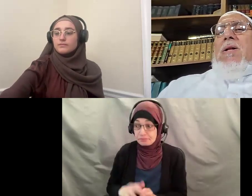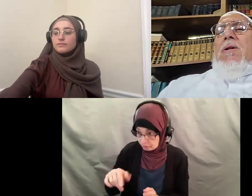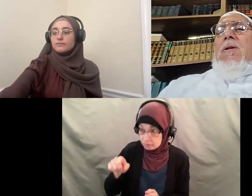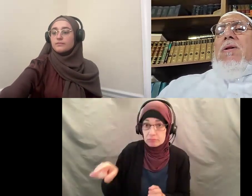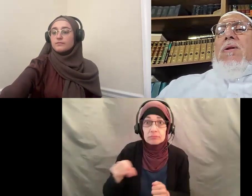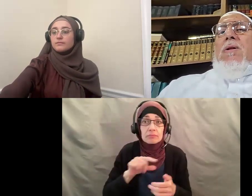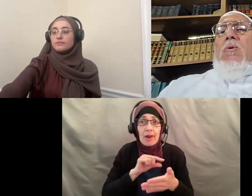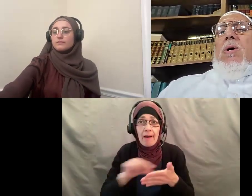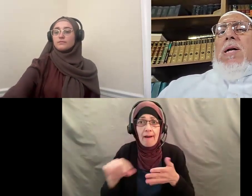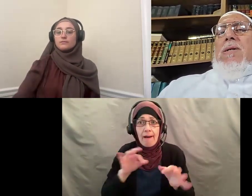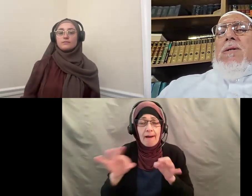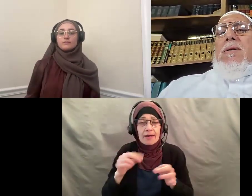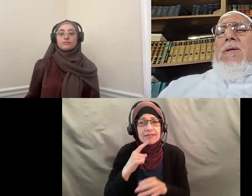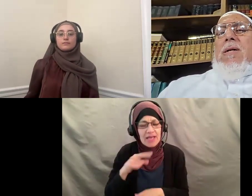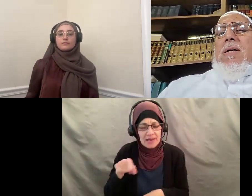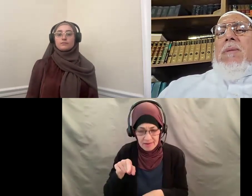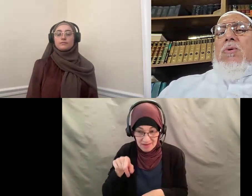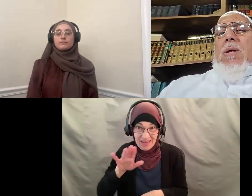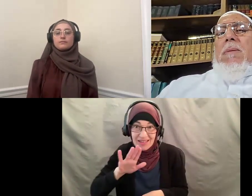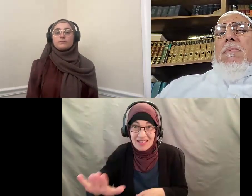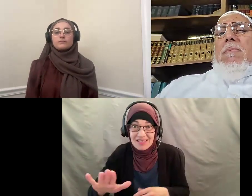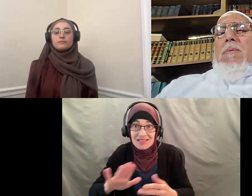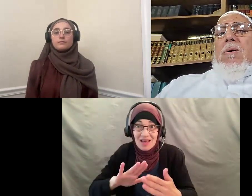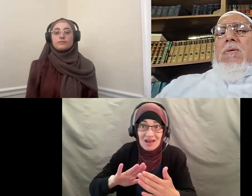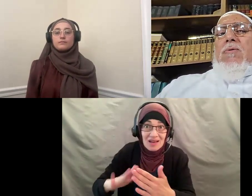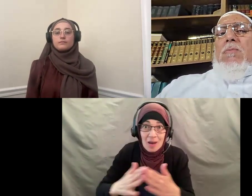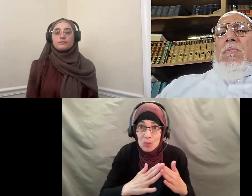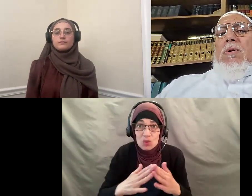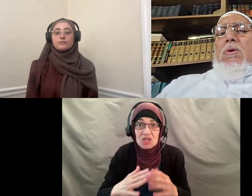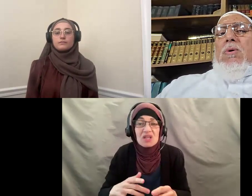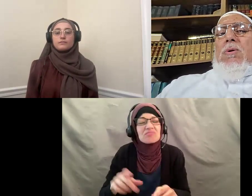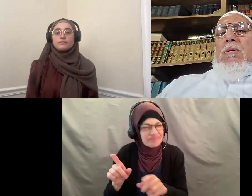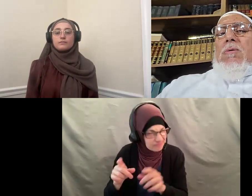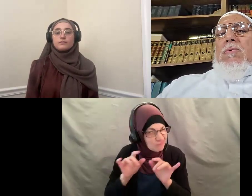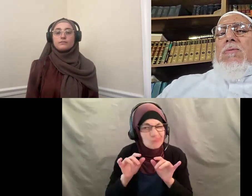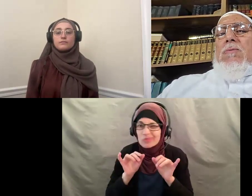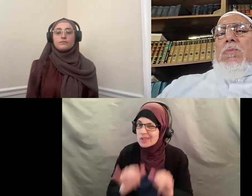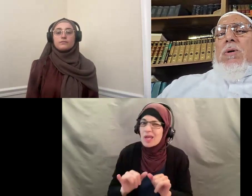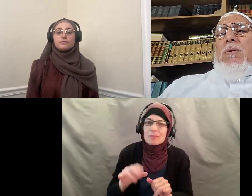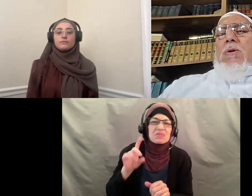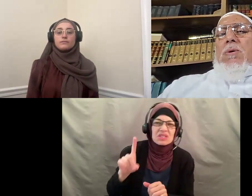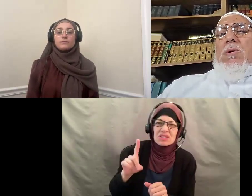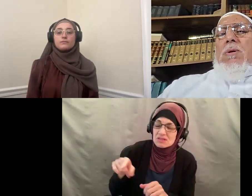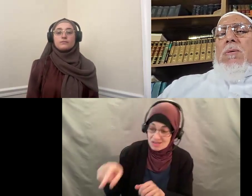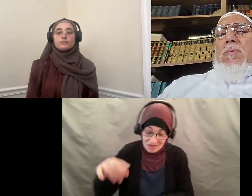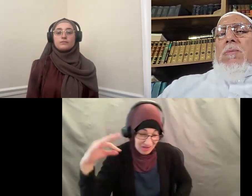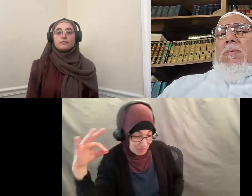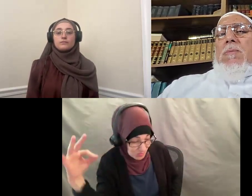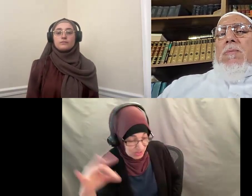belied the warnings that came to them from Lut, Prophet